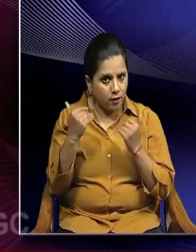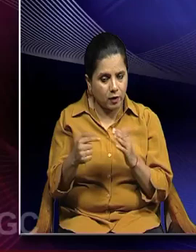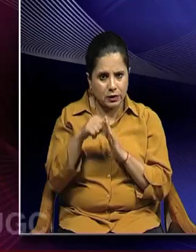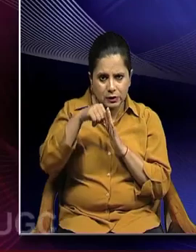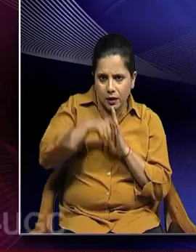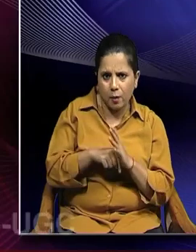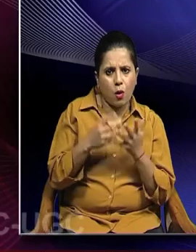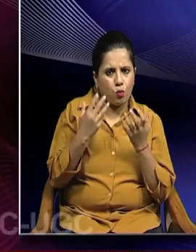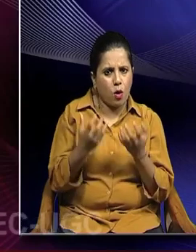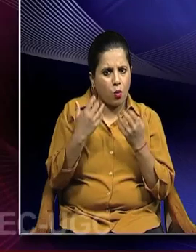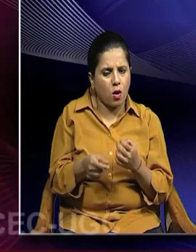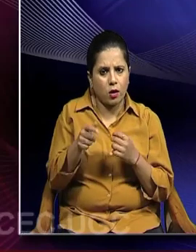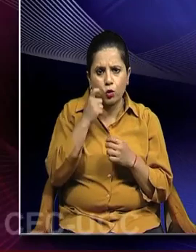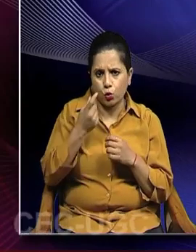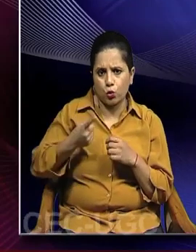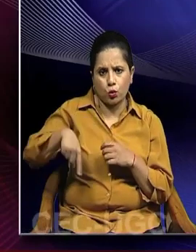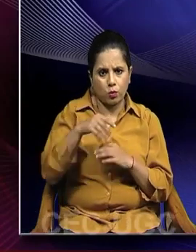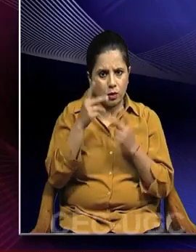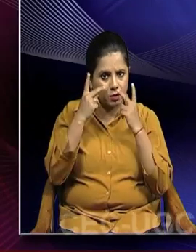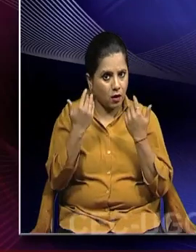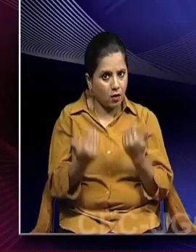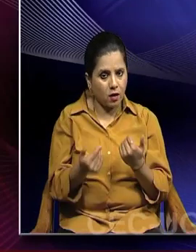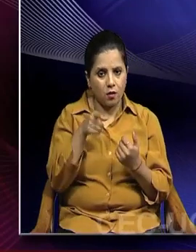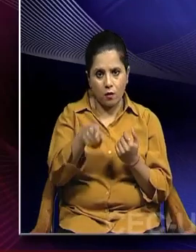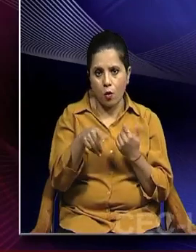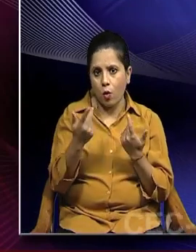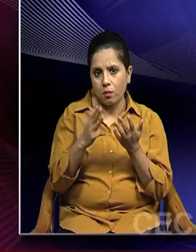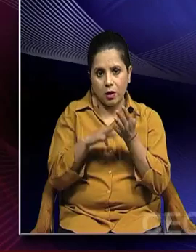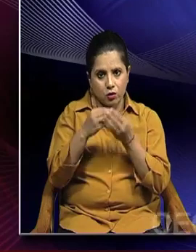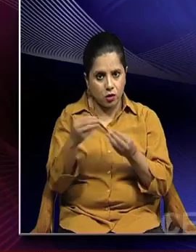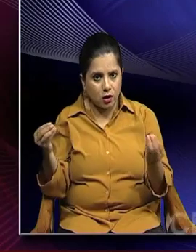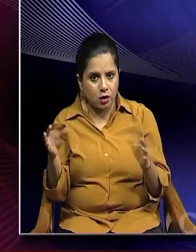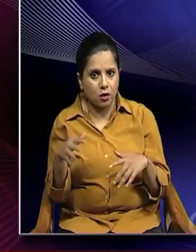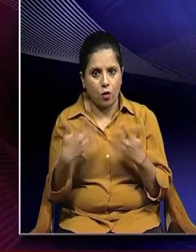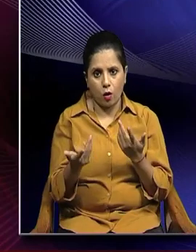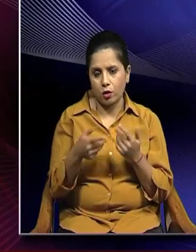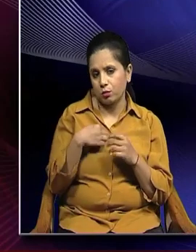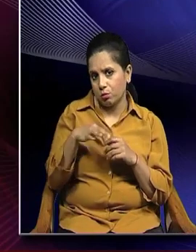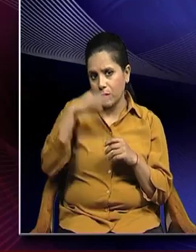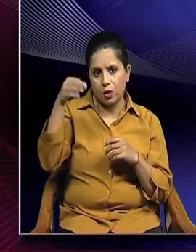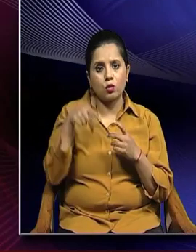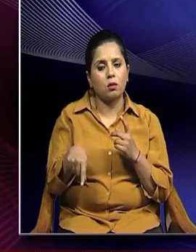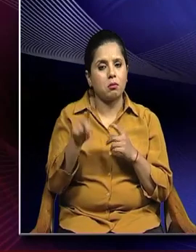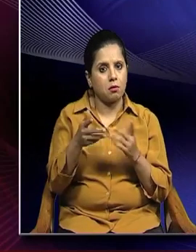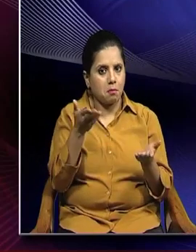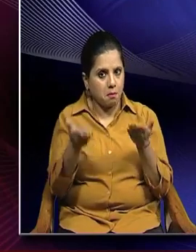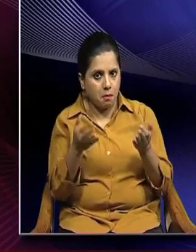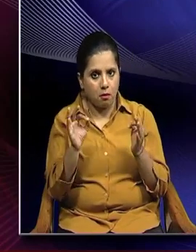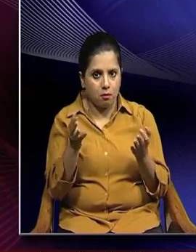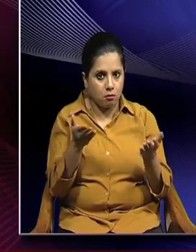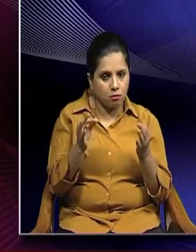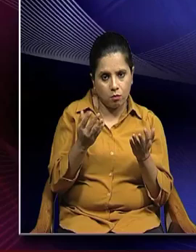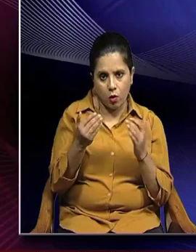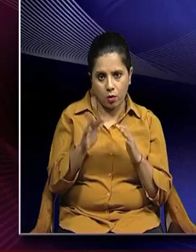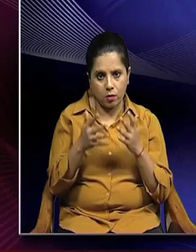deeper urge of human beings to seek a balance between material and spiritual development. We have to strike a balance between